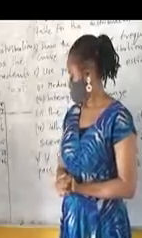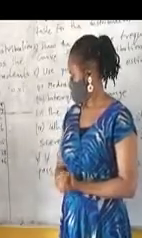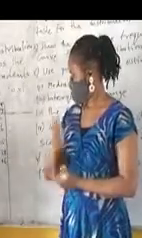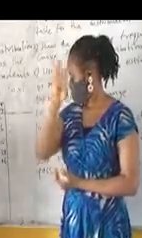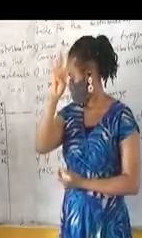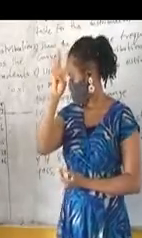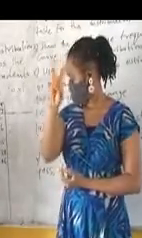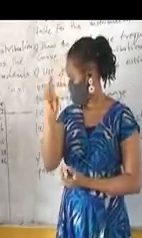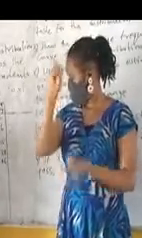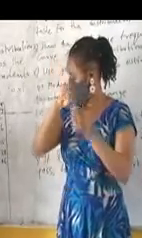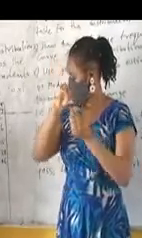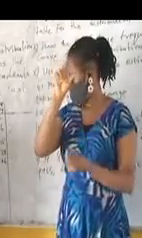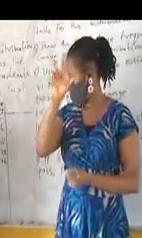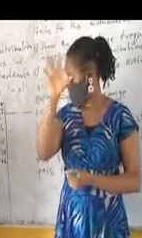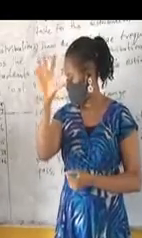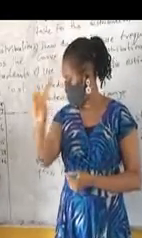Then 46